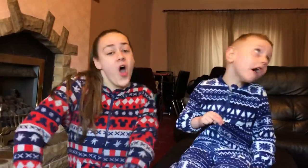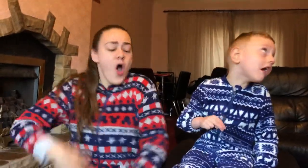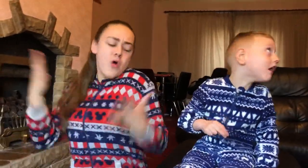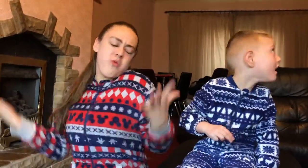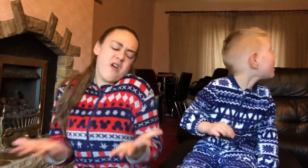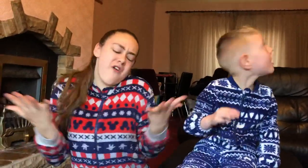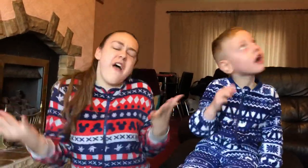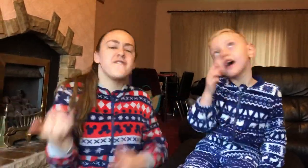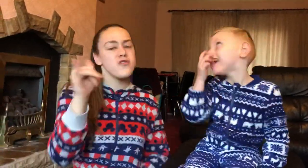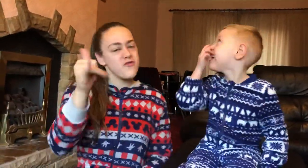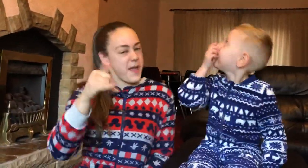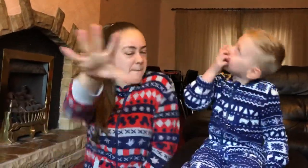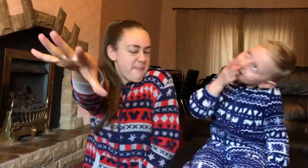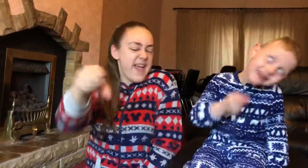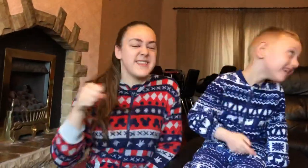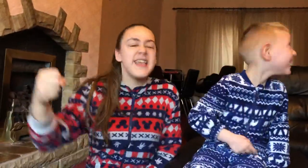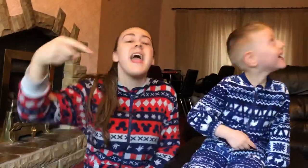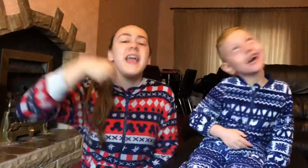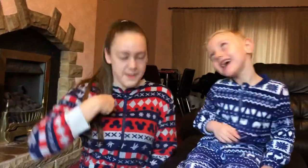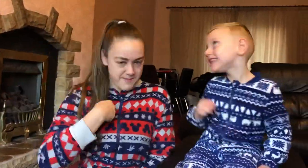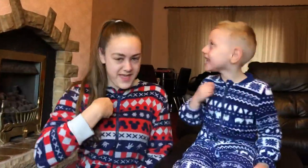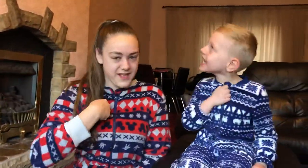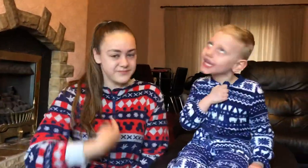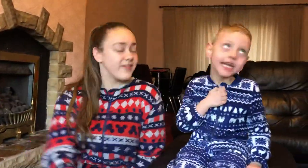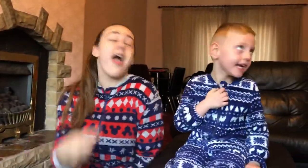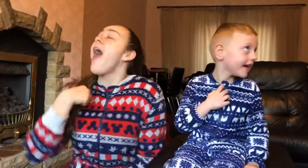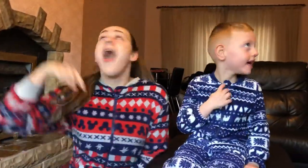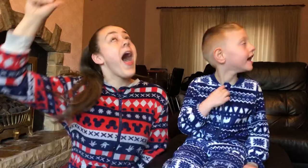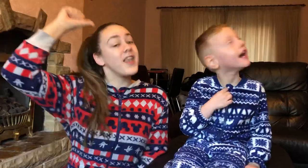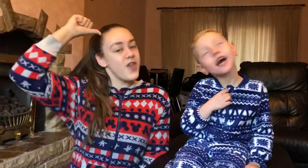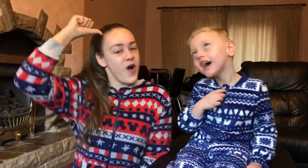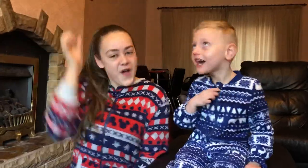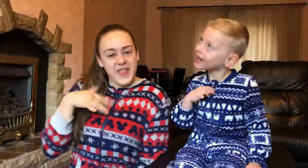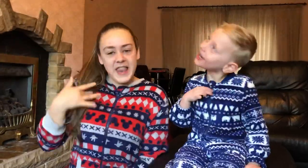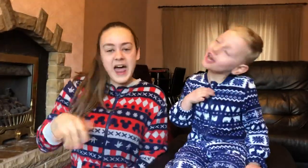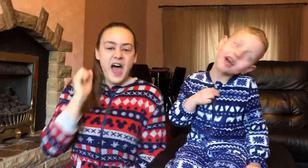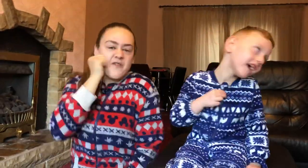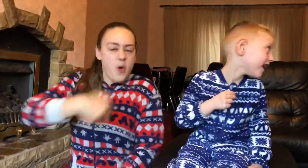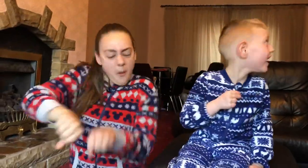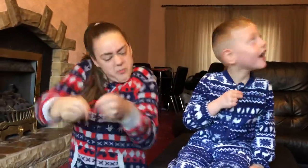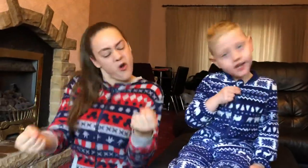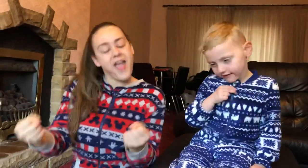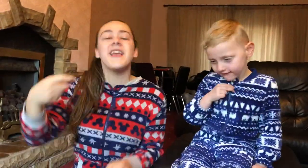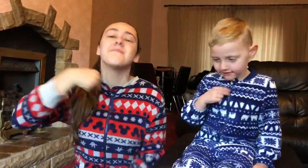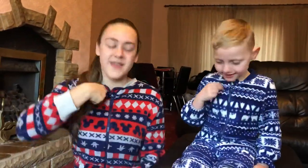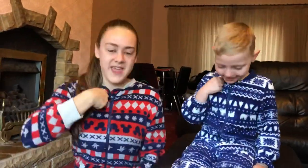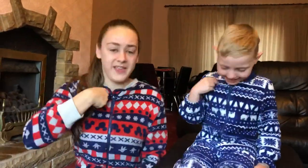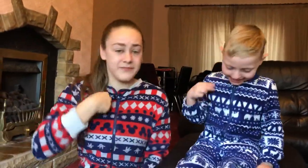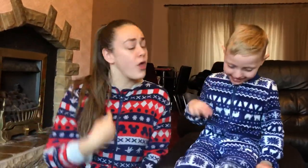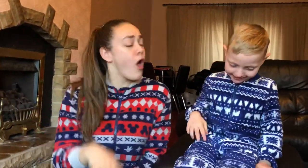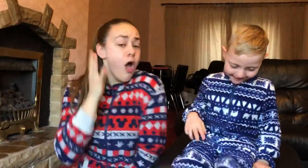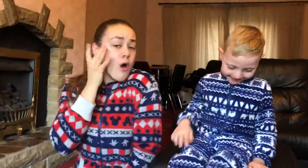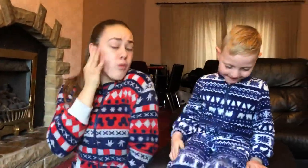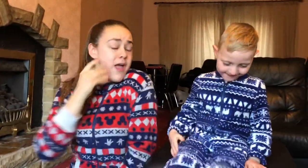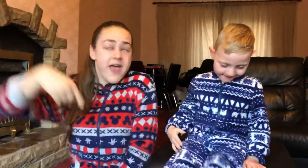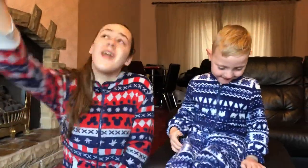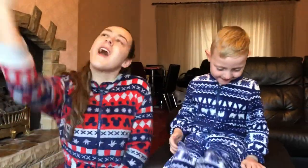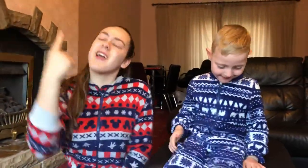Whatever it may take me I know that life won't break me When it